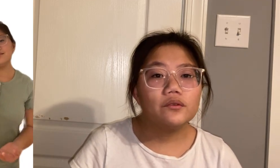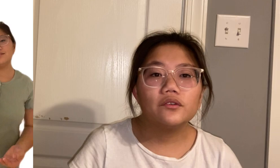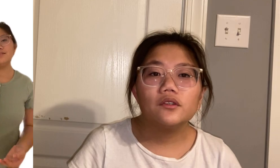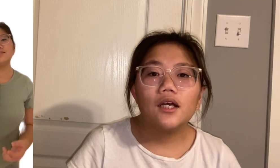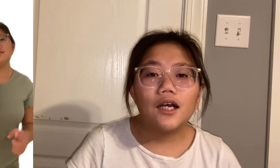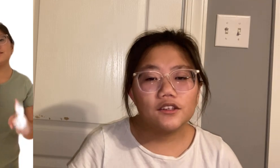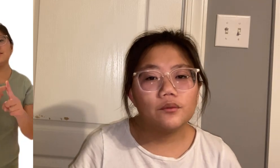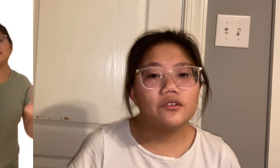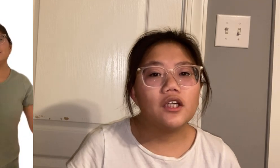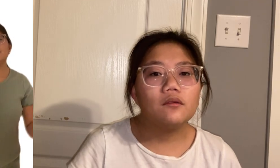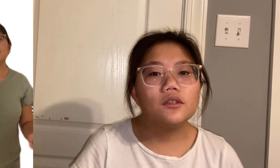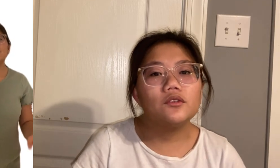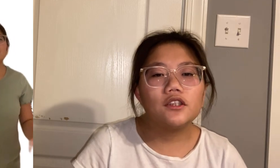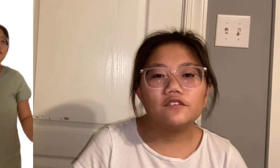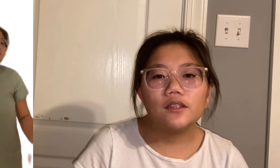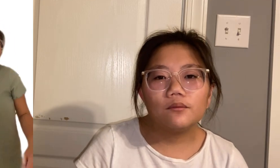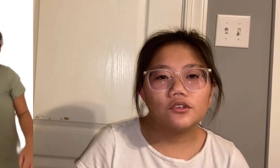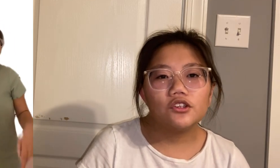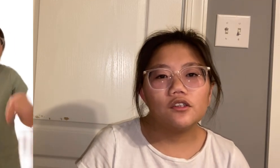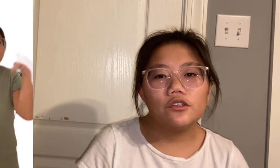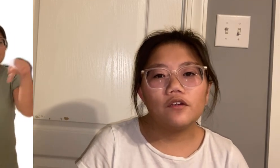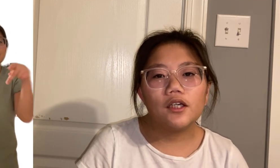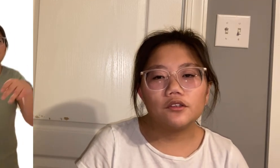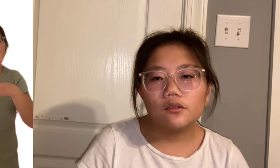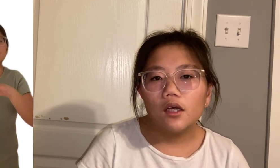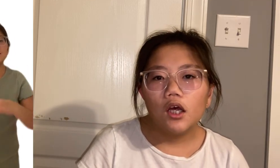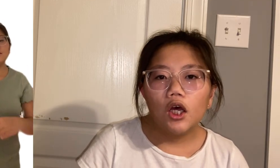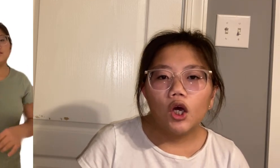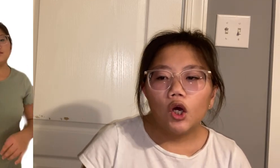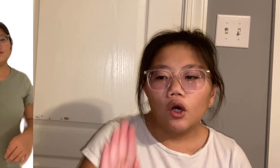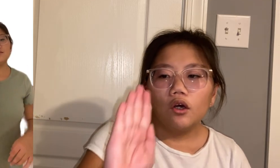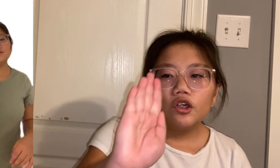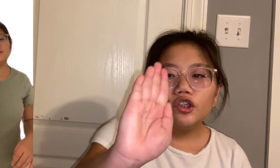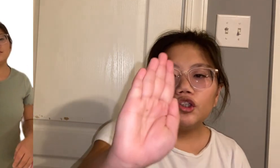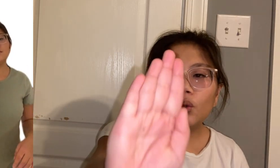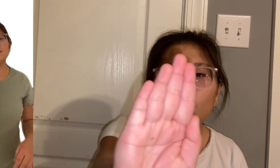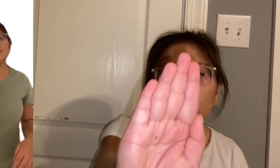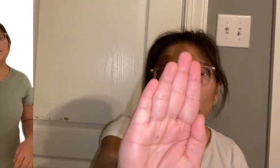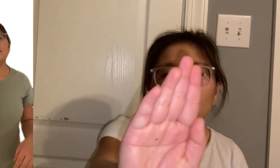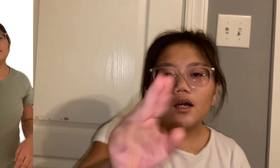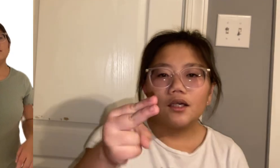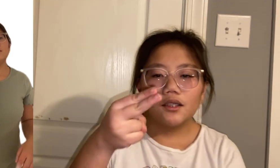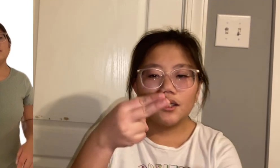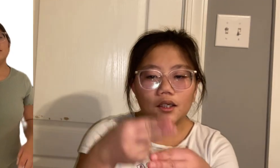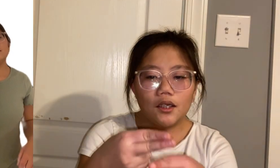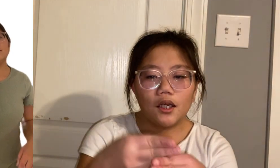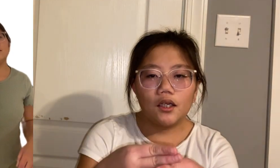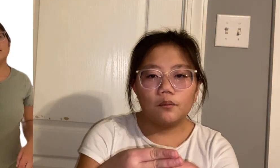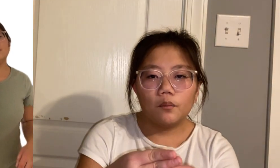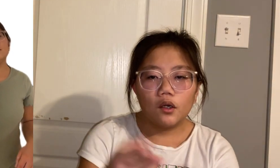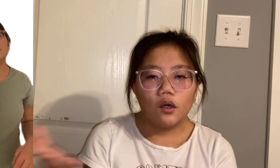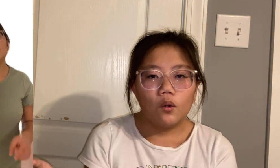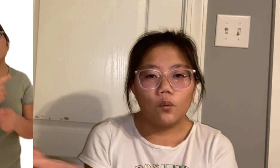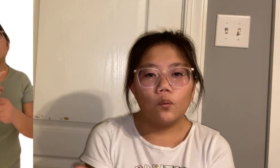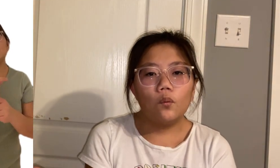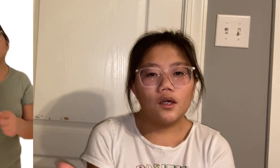or ask someone their name and those kind of thing i'm going to show that to you right now so your name what